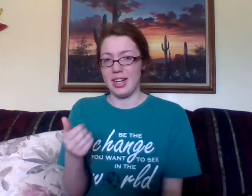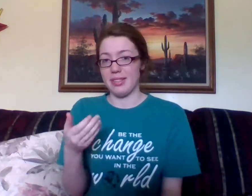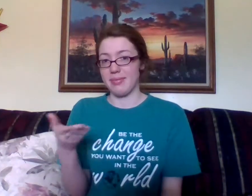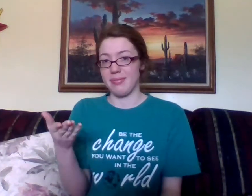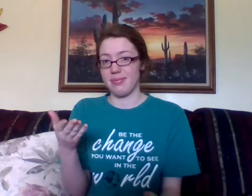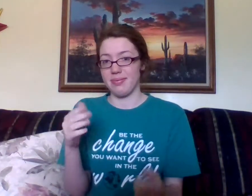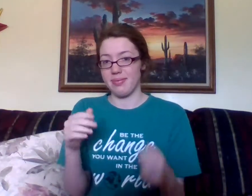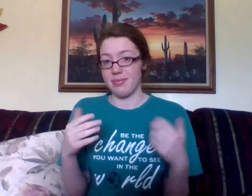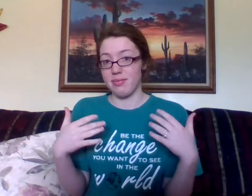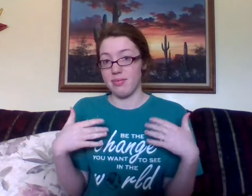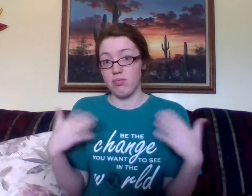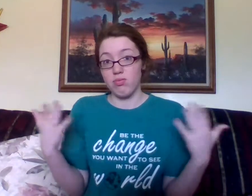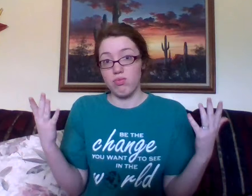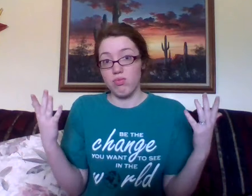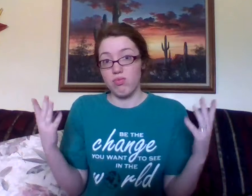thing.